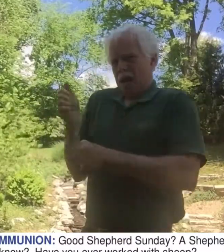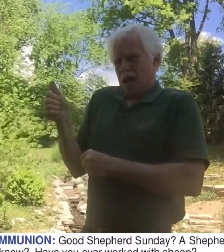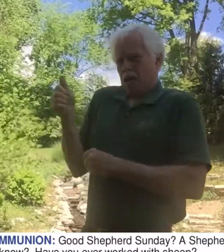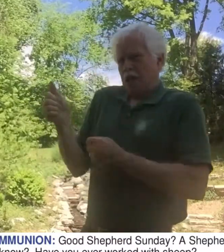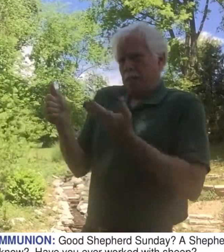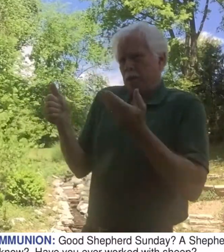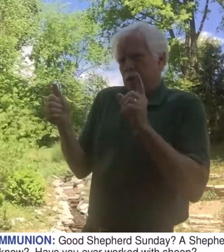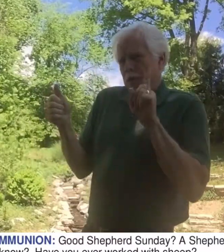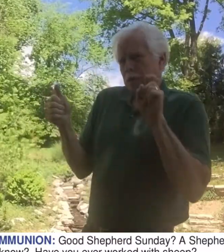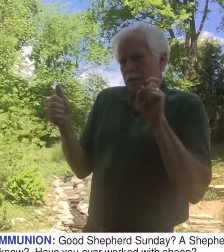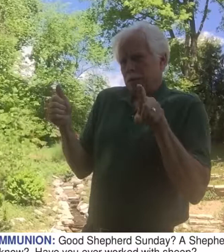A shepherd?